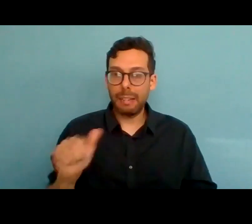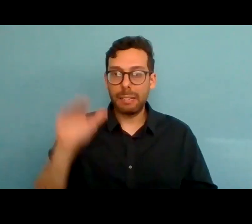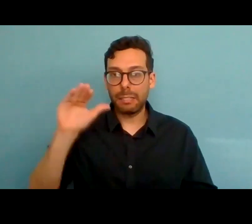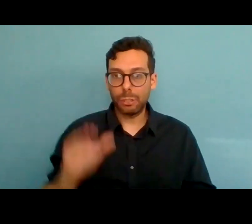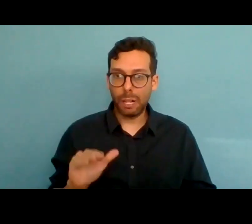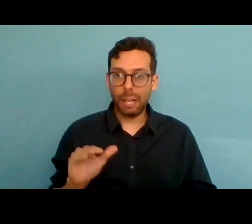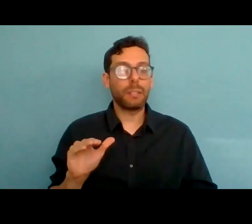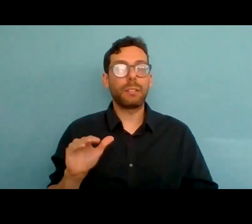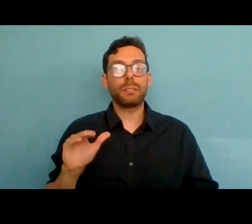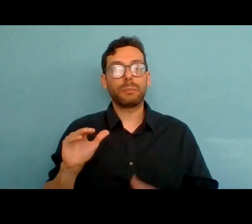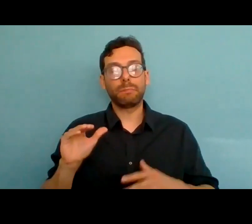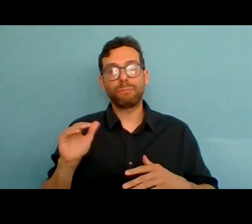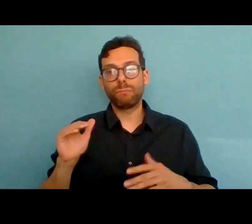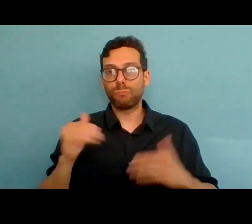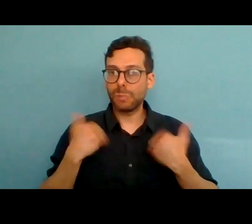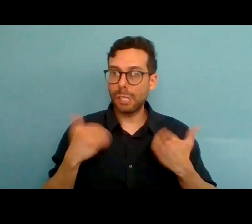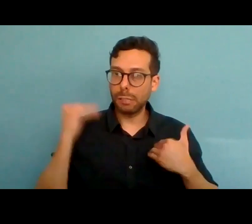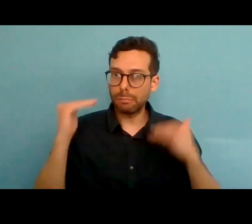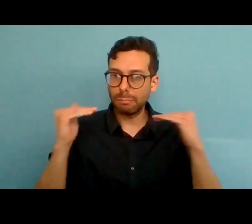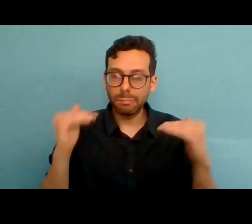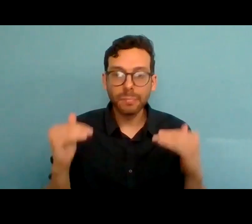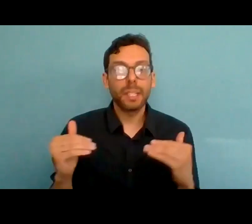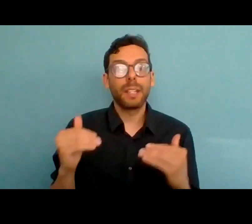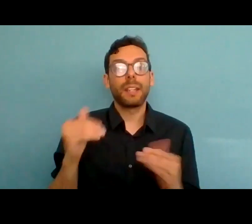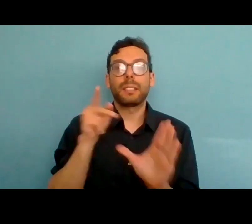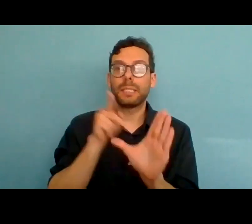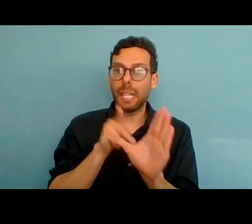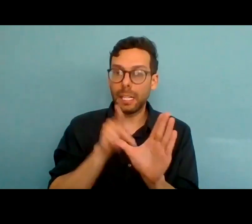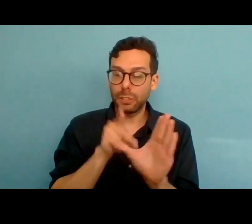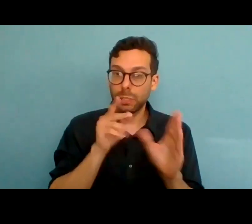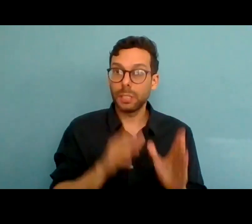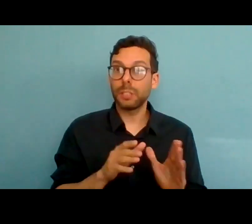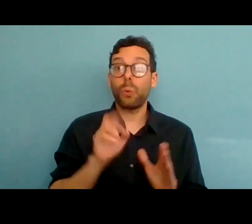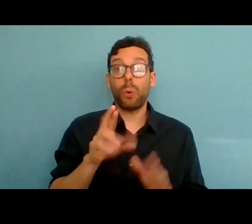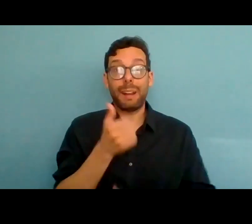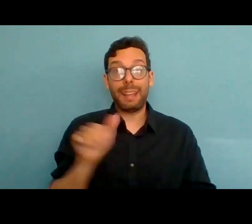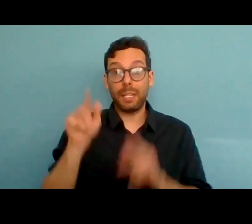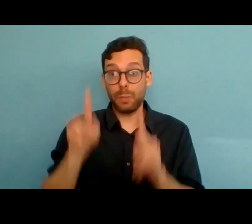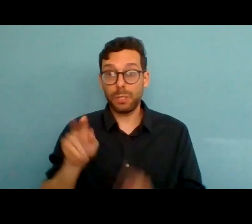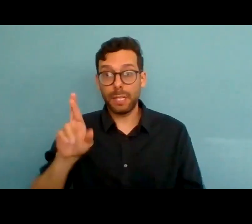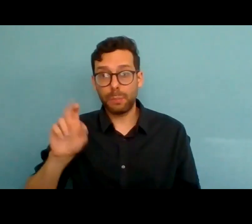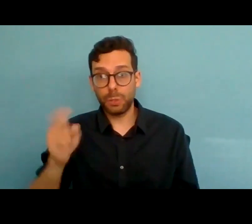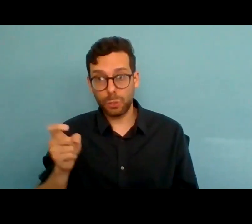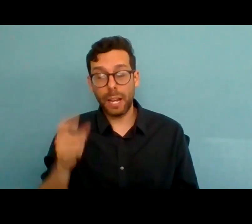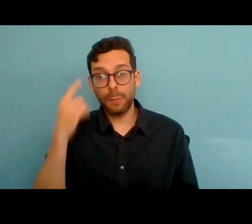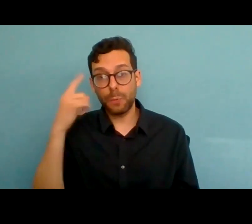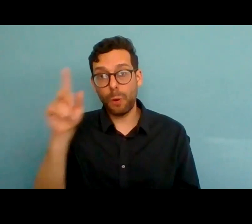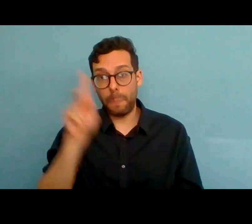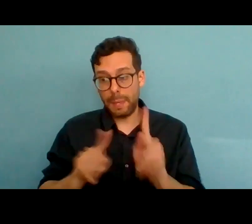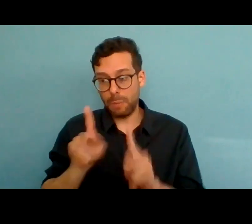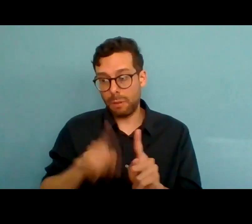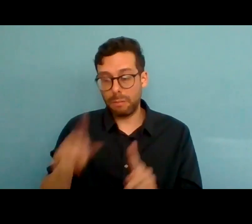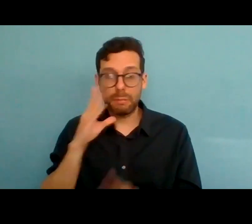any person who, like myself, who works with and prescribes a lot for people on the spectrum. People with autism have